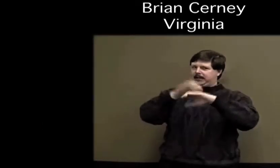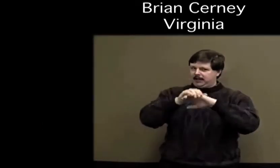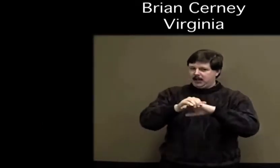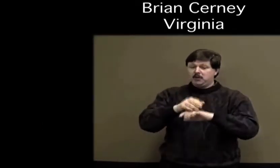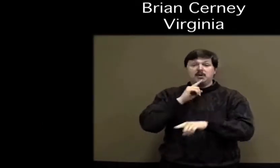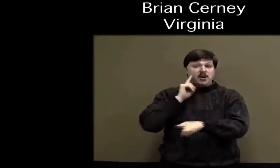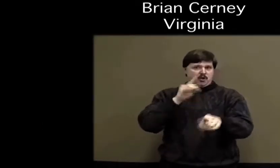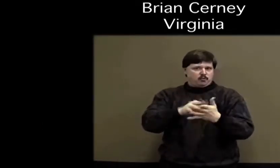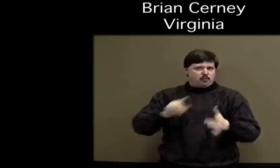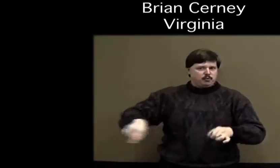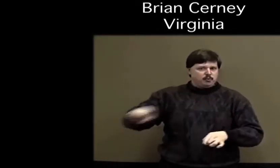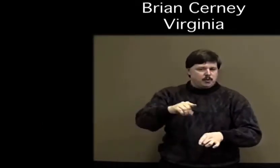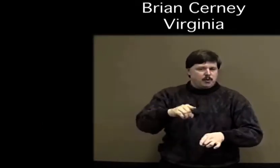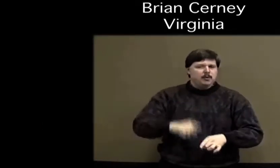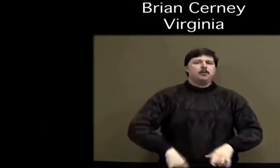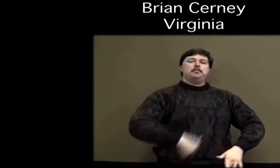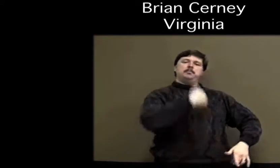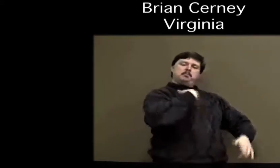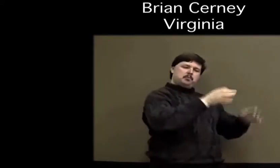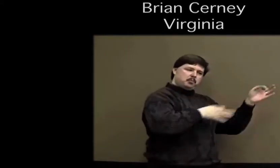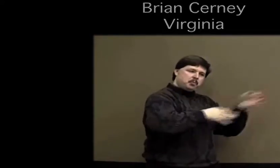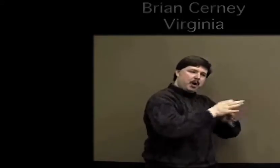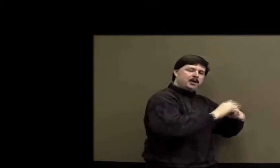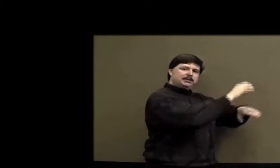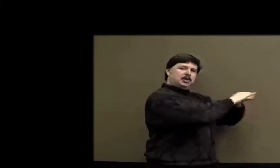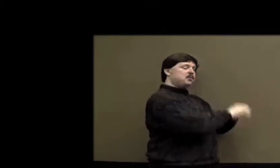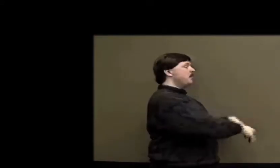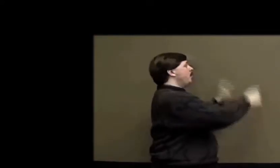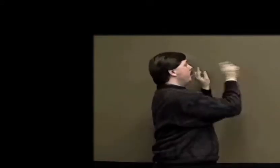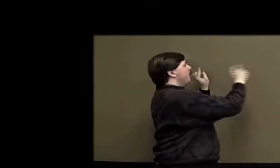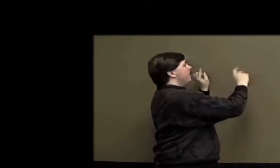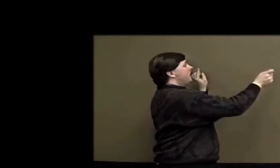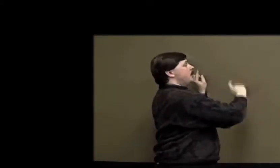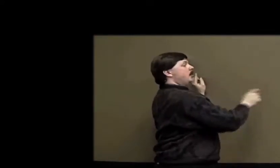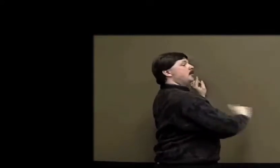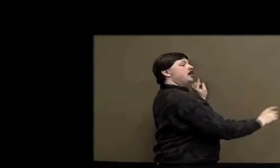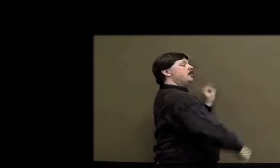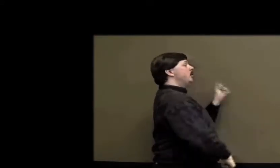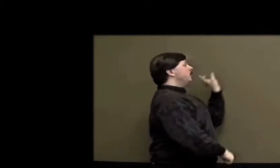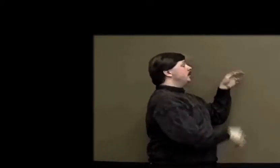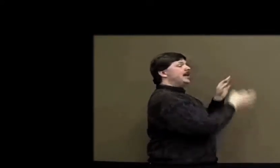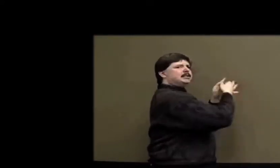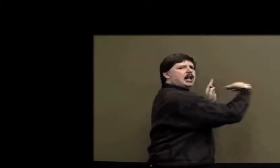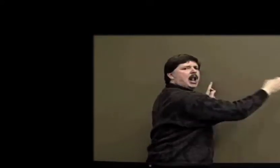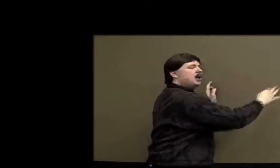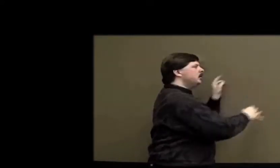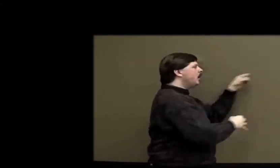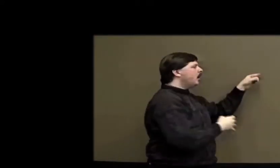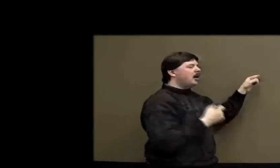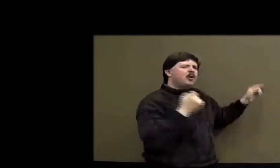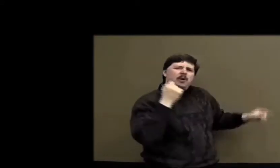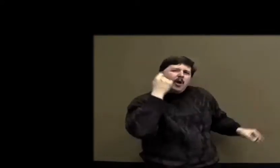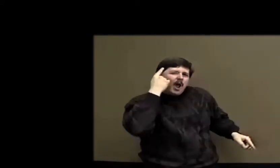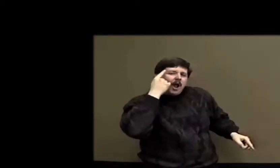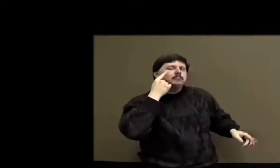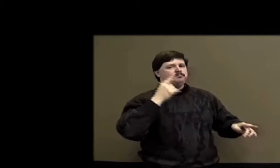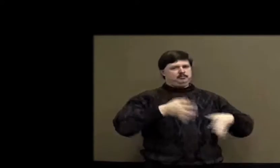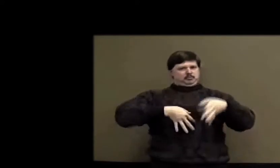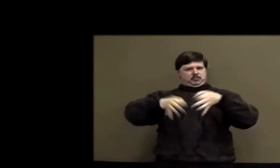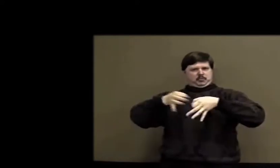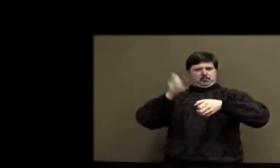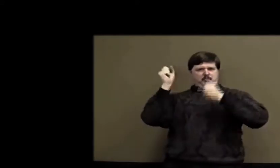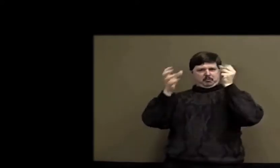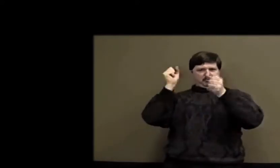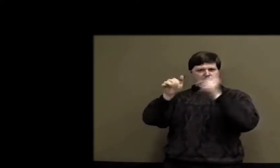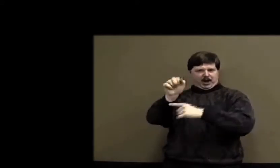How do you use both languages? Back when I was teaching English to deaf students, I would write English sentences on the board, and the students didn't understand,